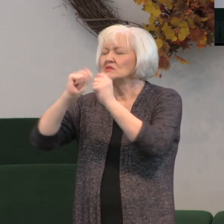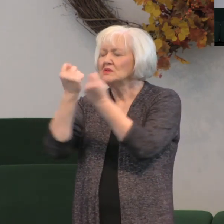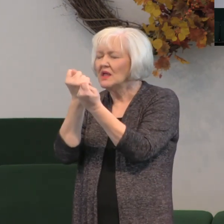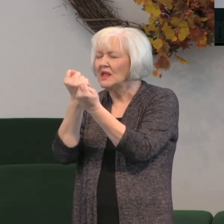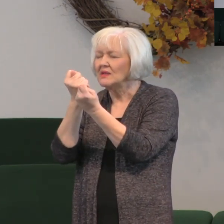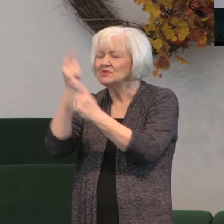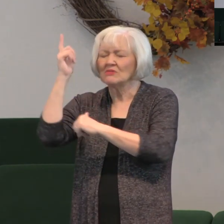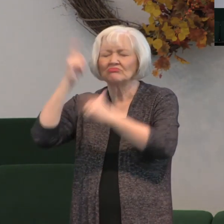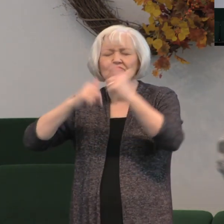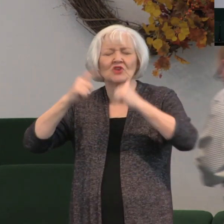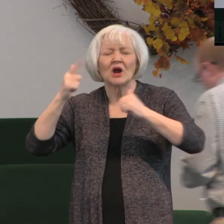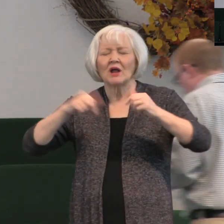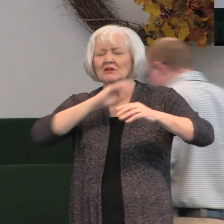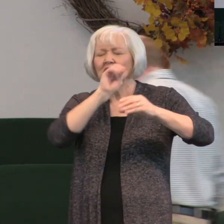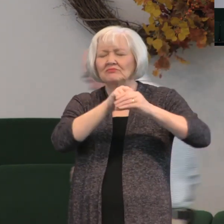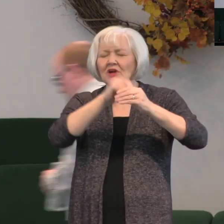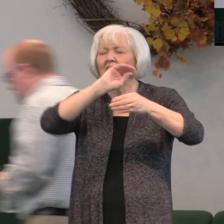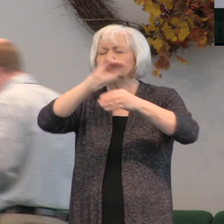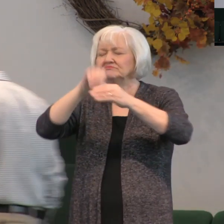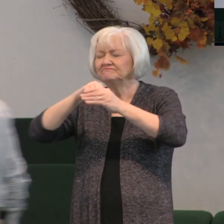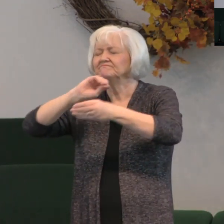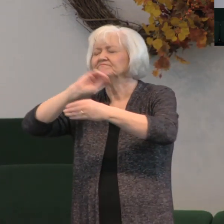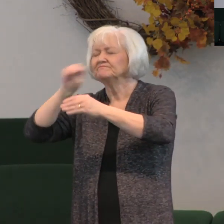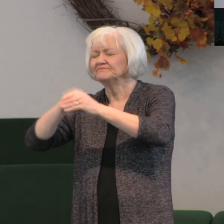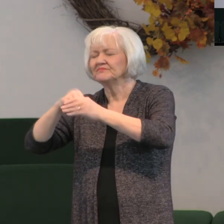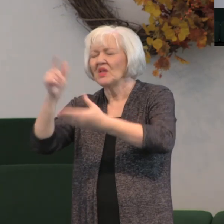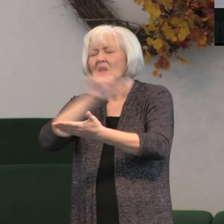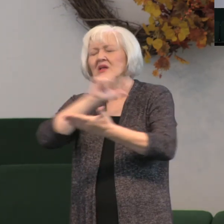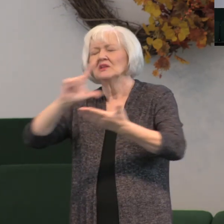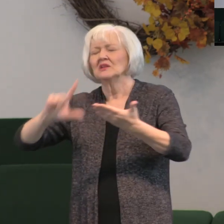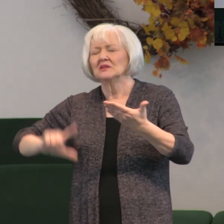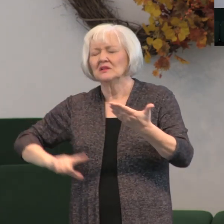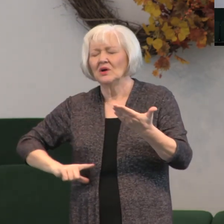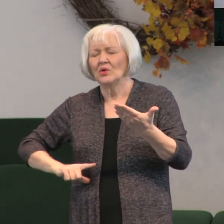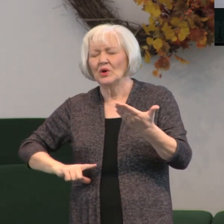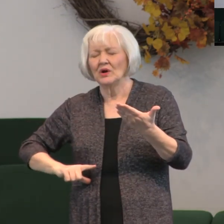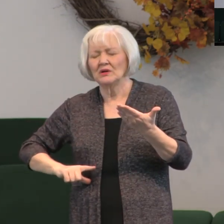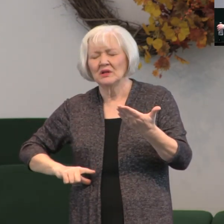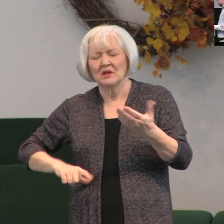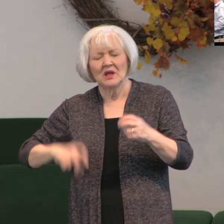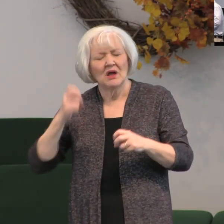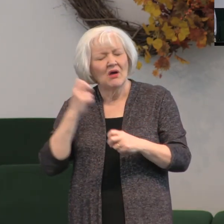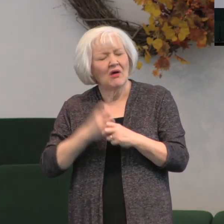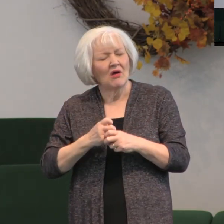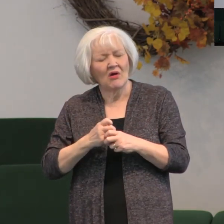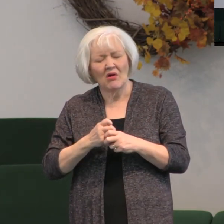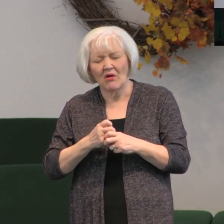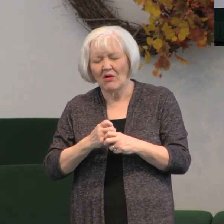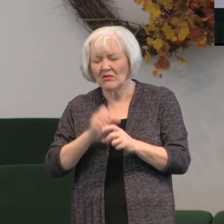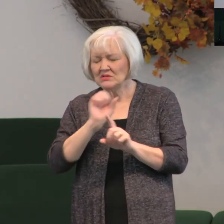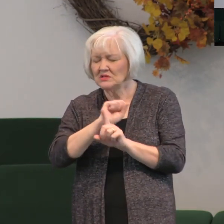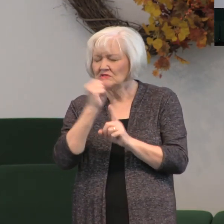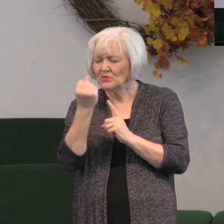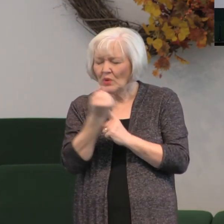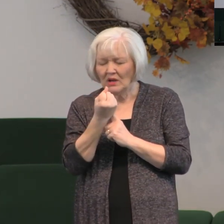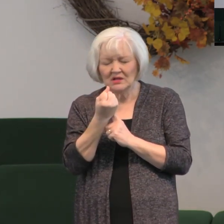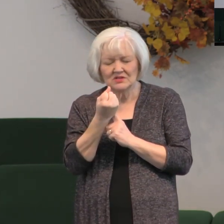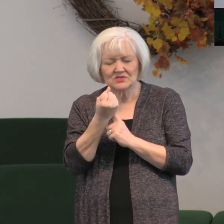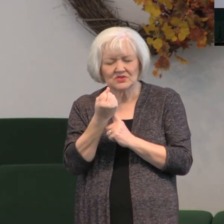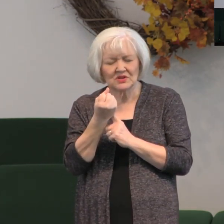that we have all around Lord hard situations and hard circumstances are on